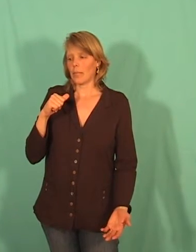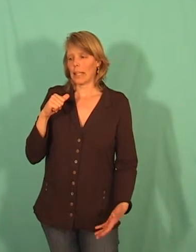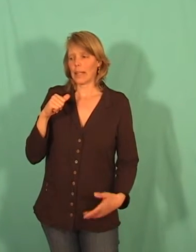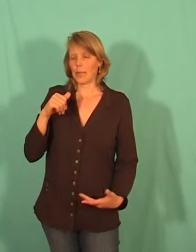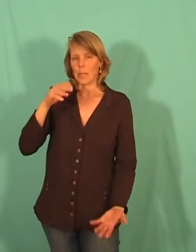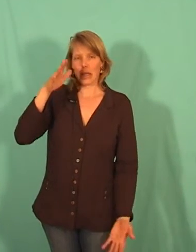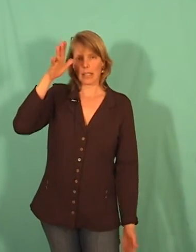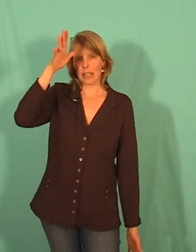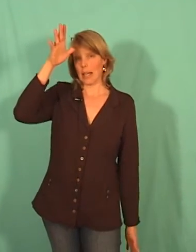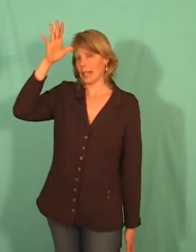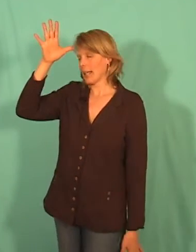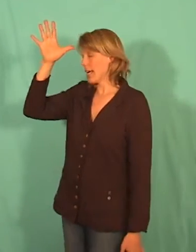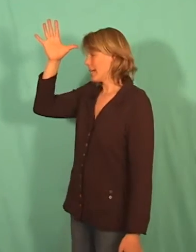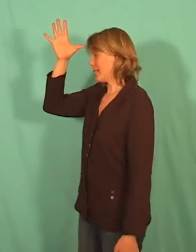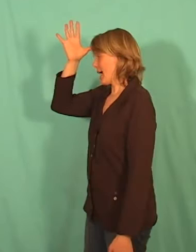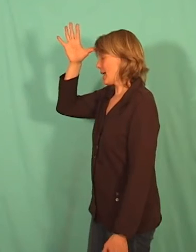Again, with a male sign, daddy,